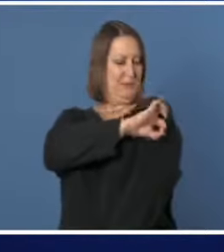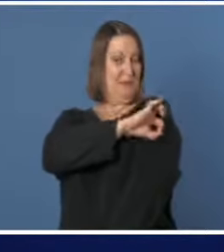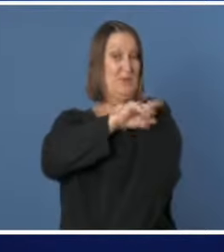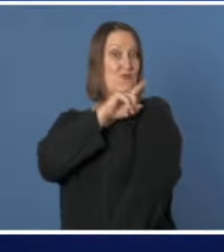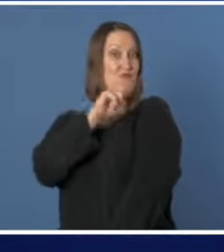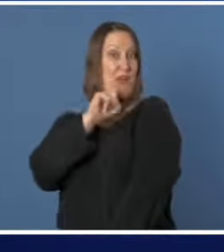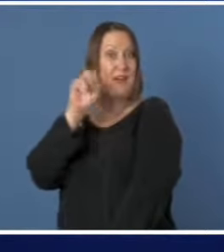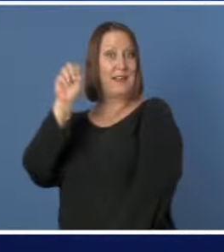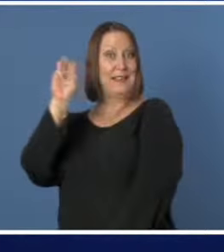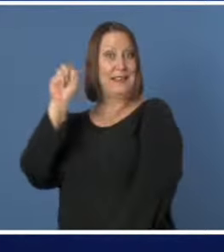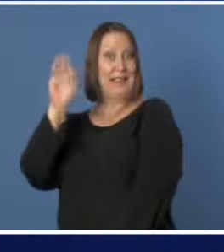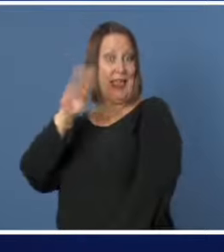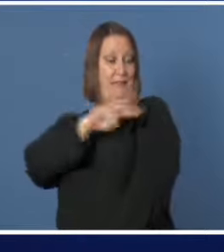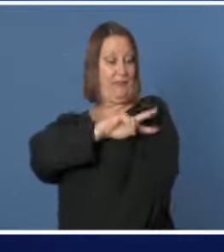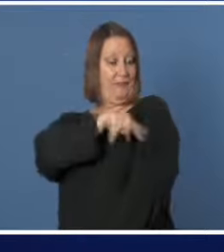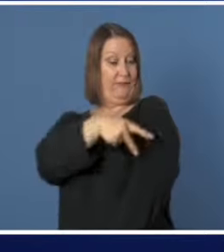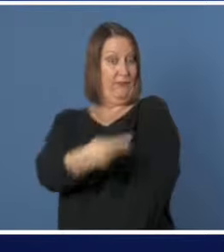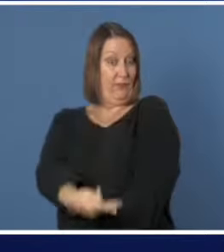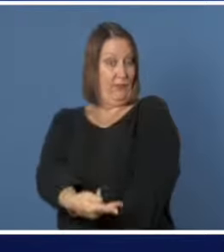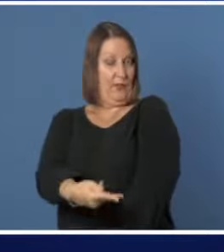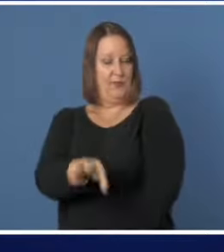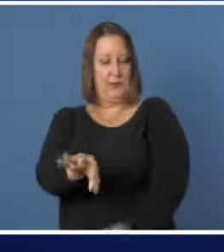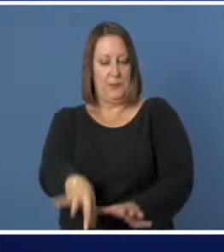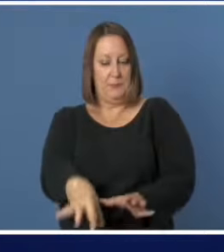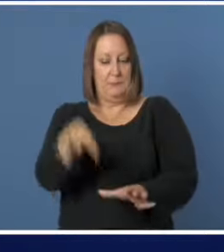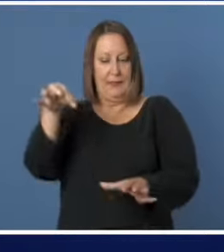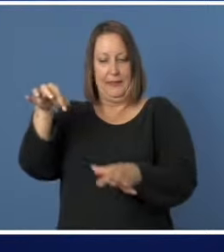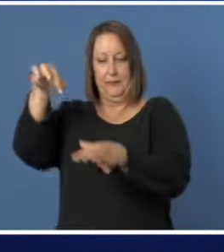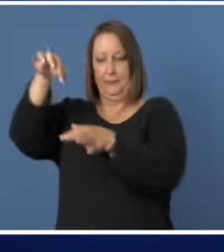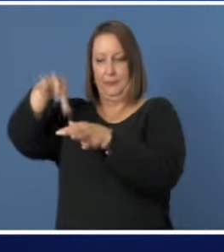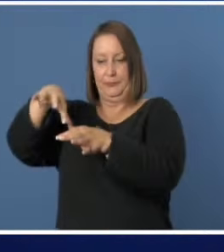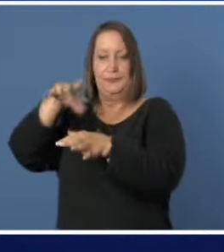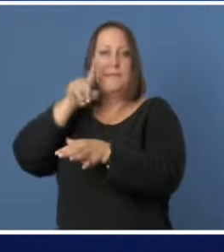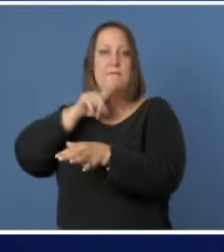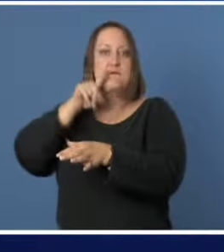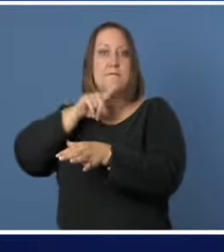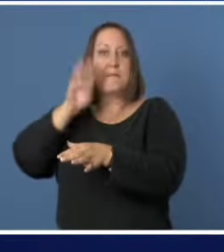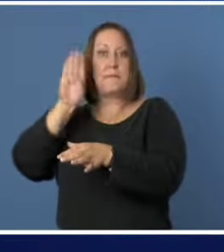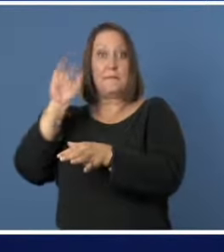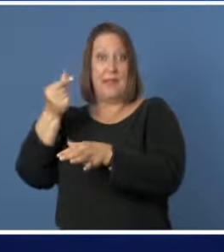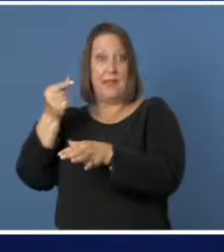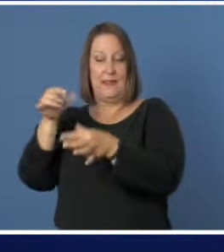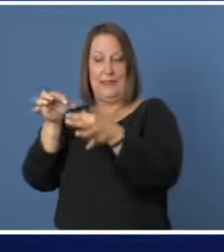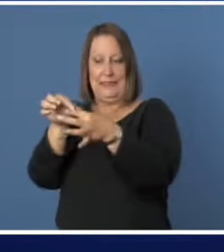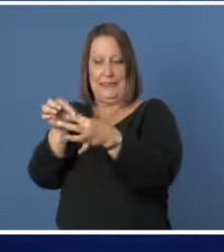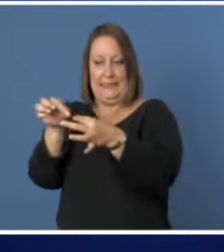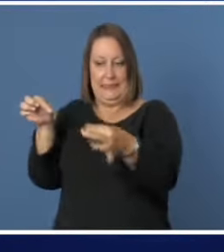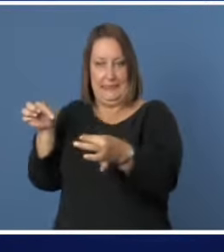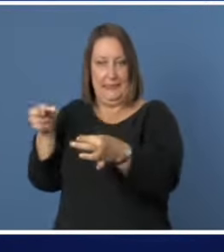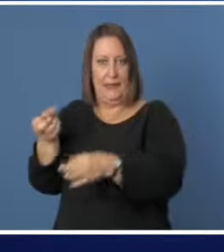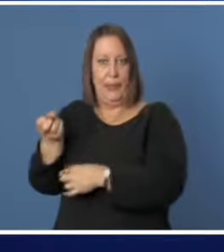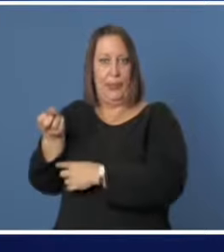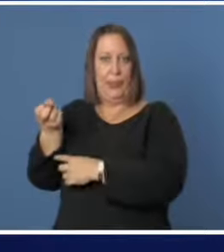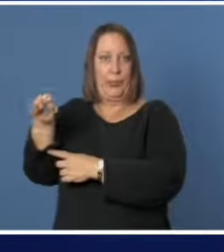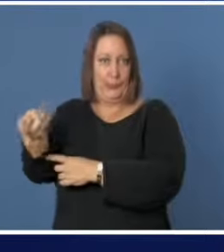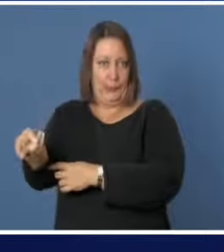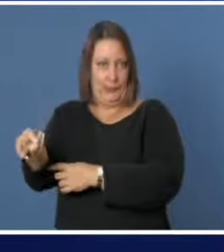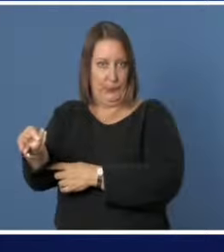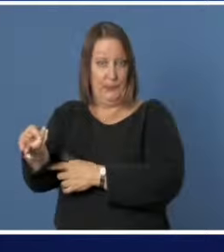When the scab comes off, throw it away in a sealed plastic bag and